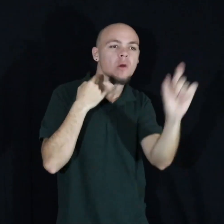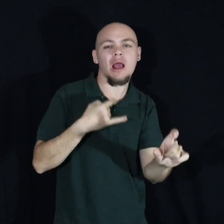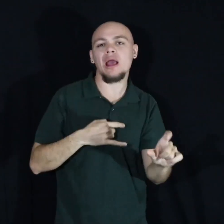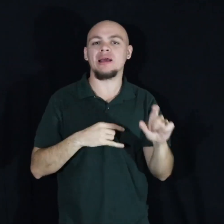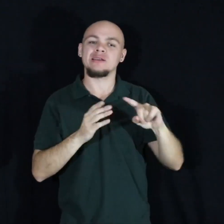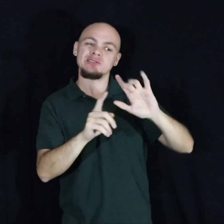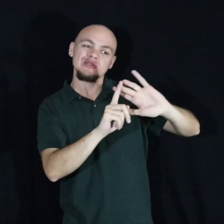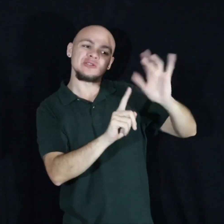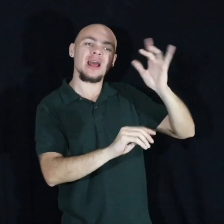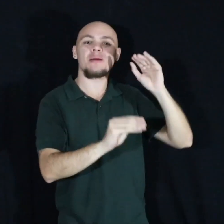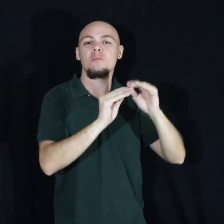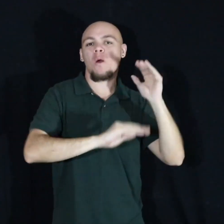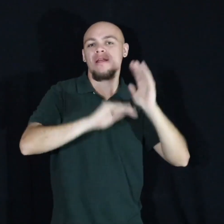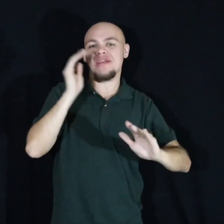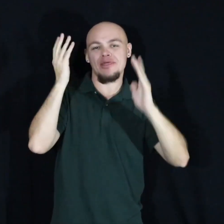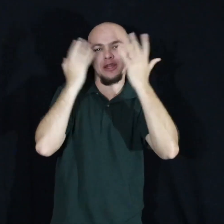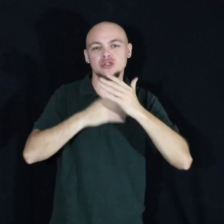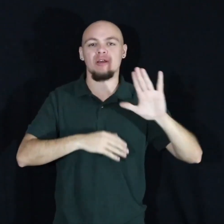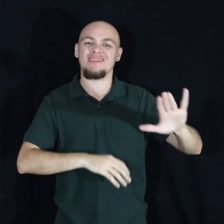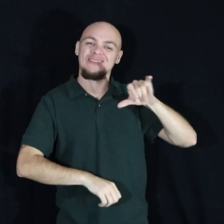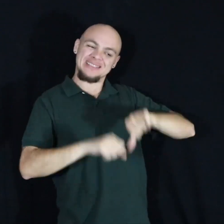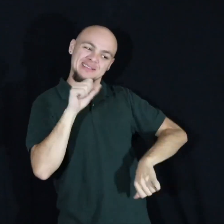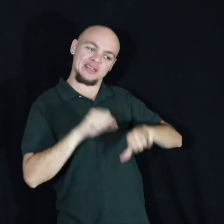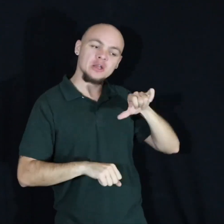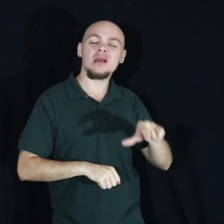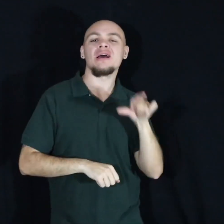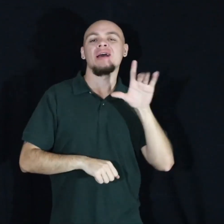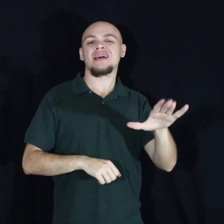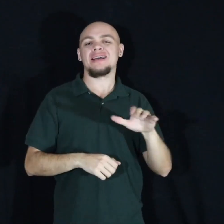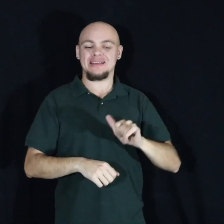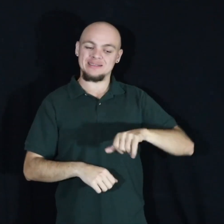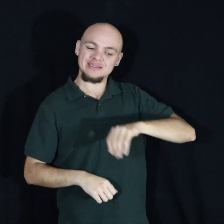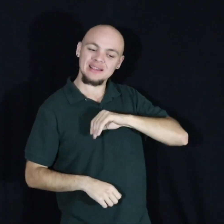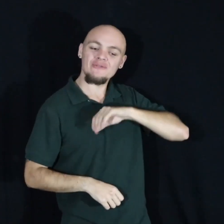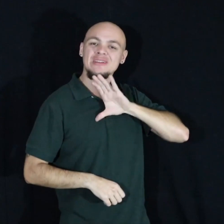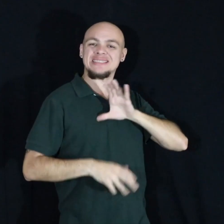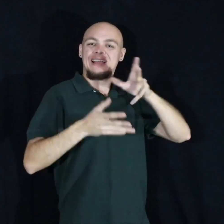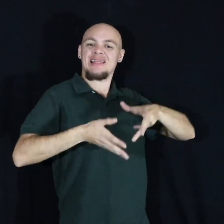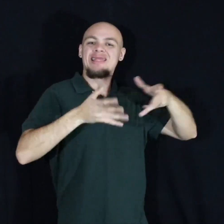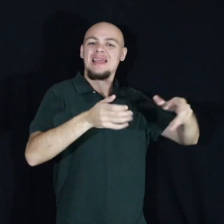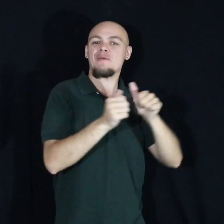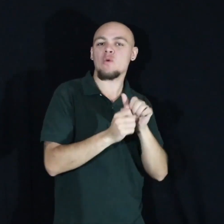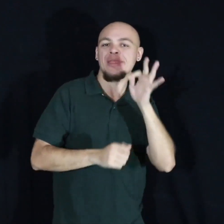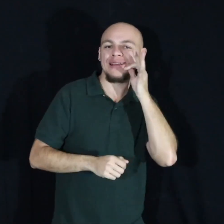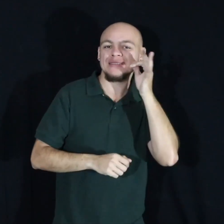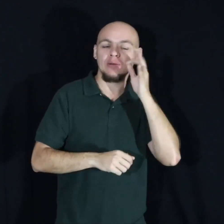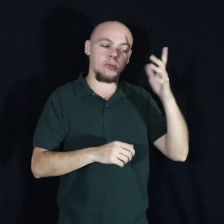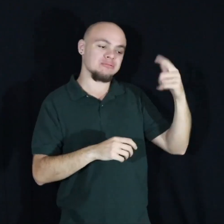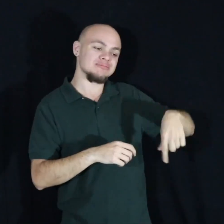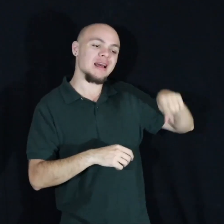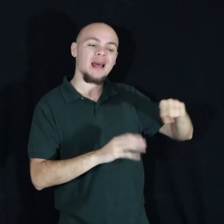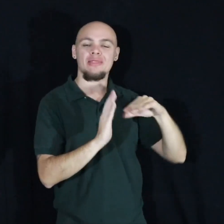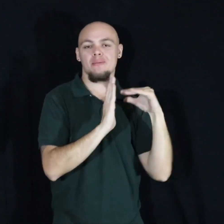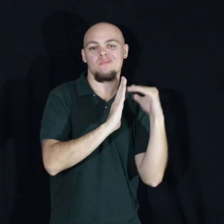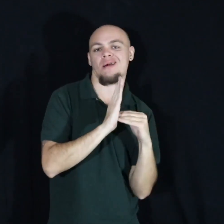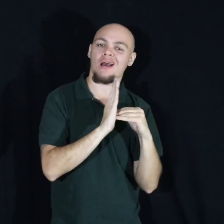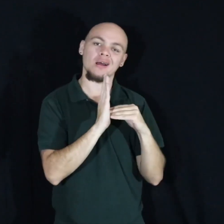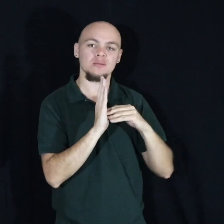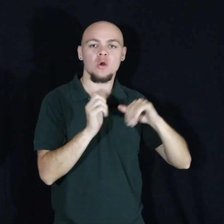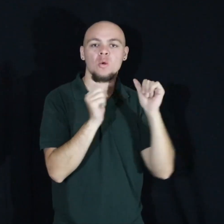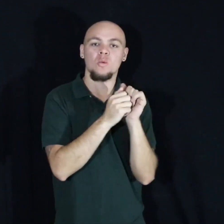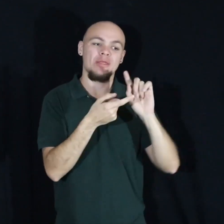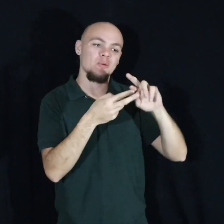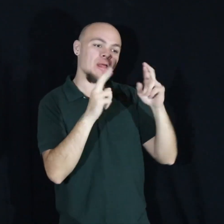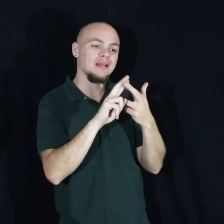shines brighter than the darkness of his insecurities. He left his self-esteem next to a cigarette butt at the bottom of a bottle bought by relatives who see